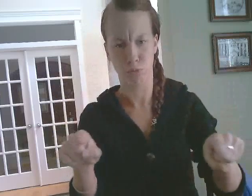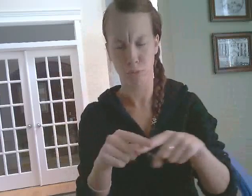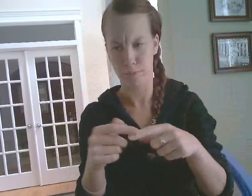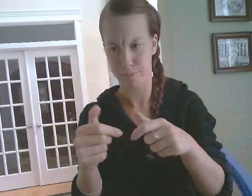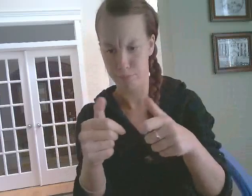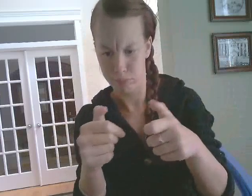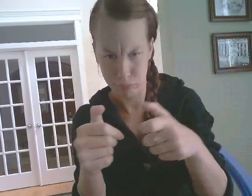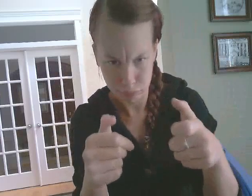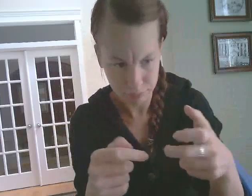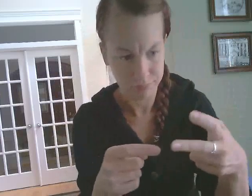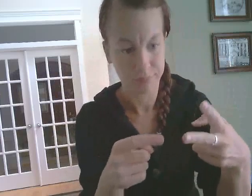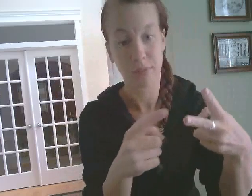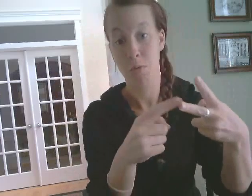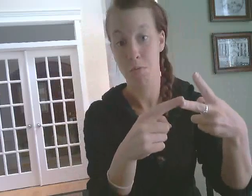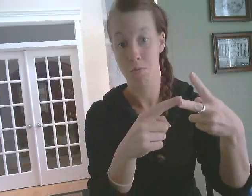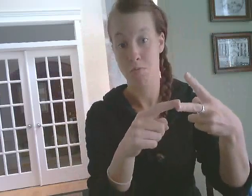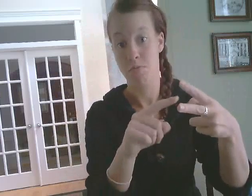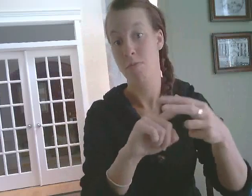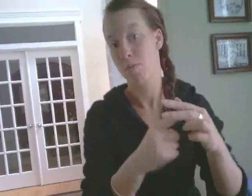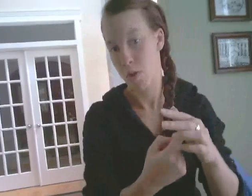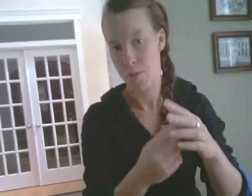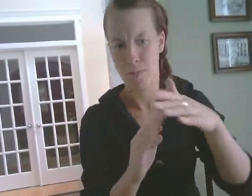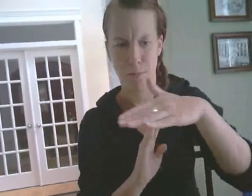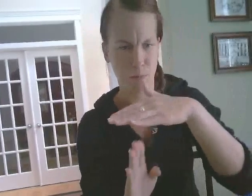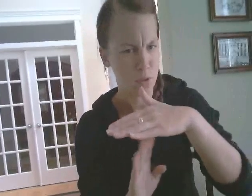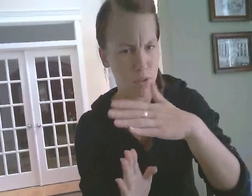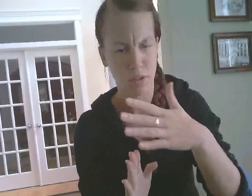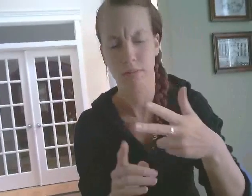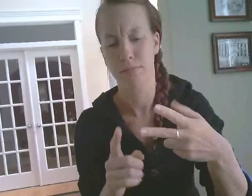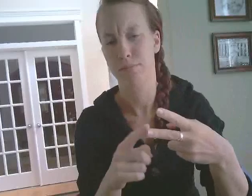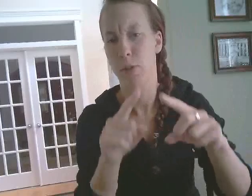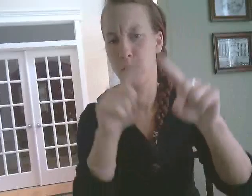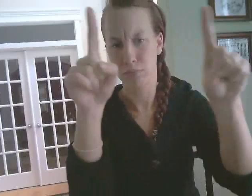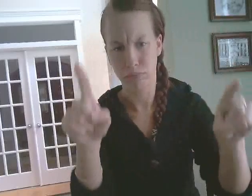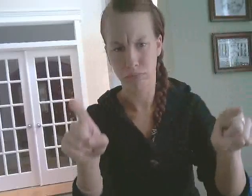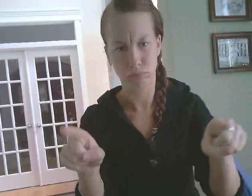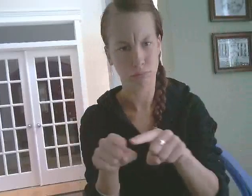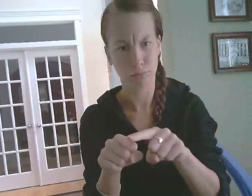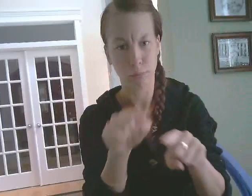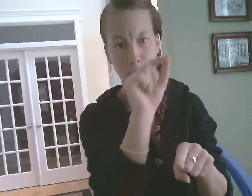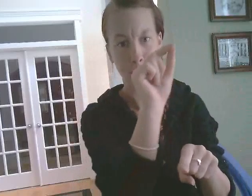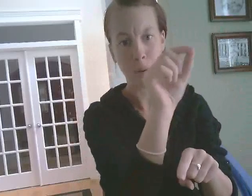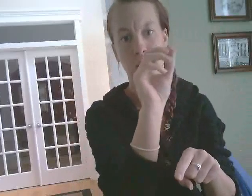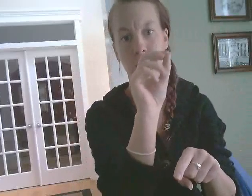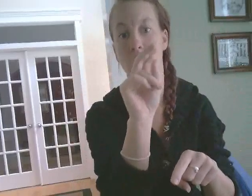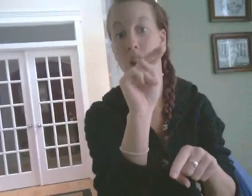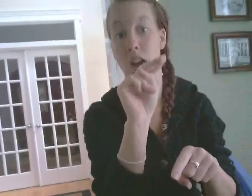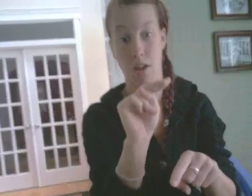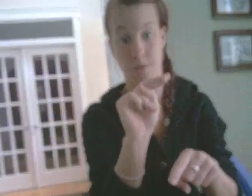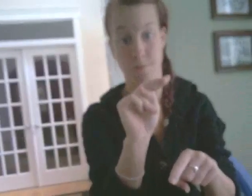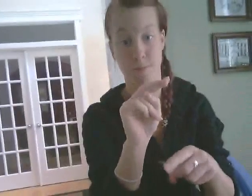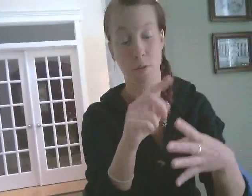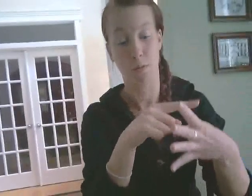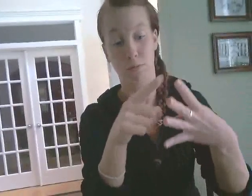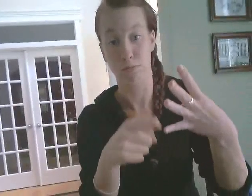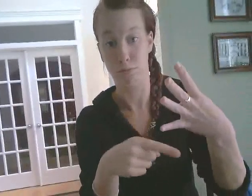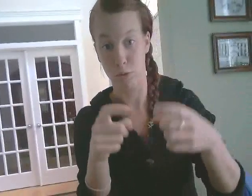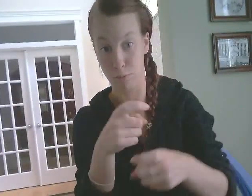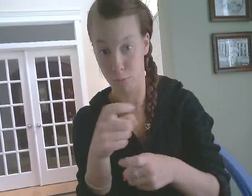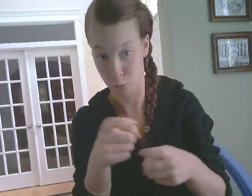After you turn the power on, there's going to be four possible controls to make your helicopter fly. First of all, you have a throttle, which is like